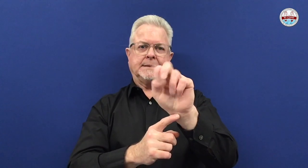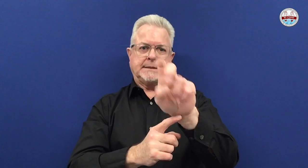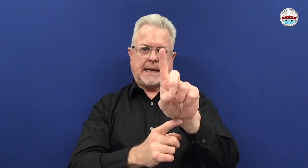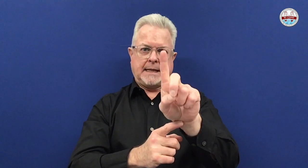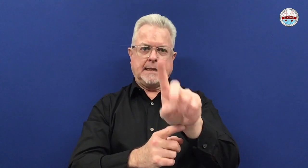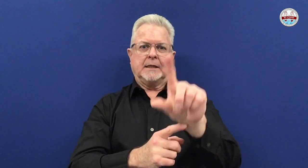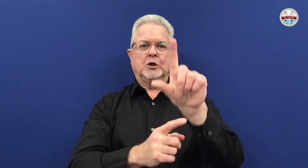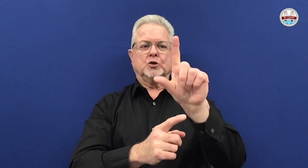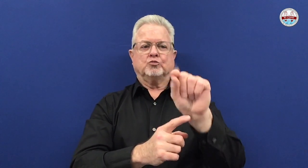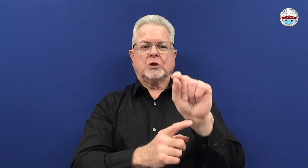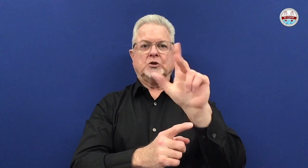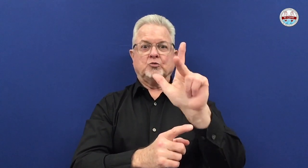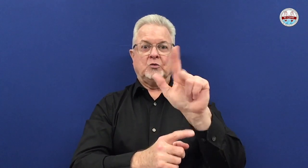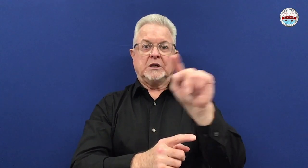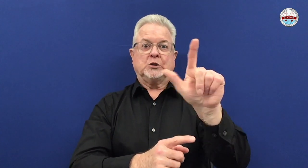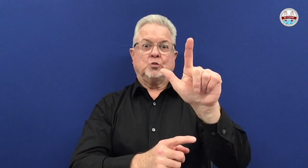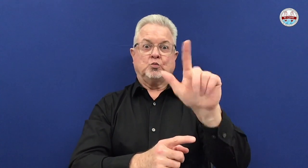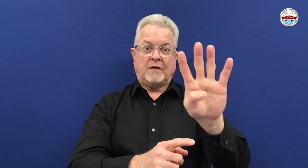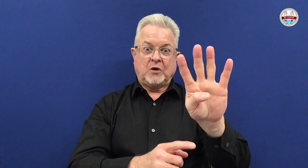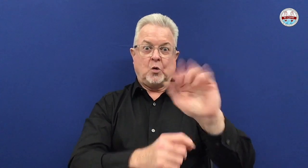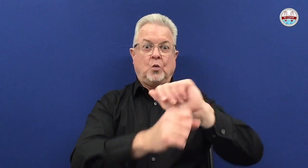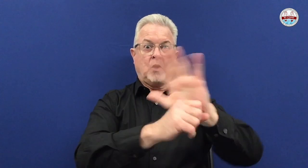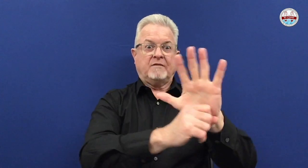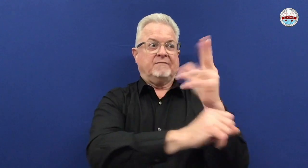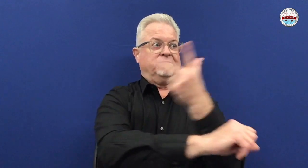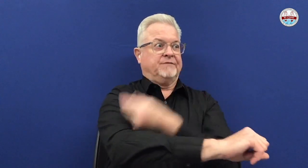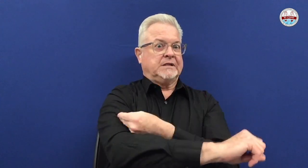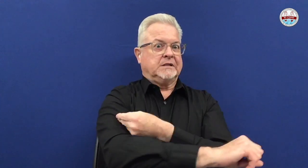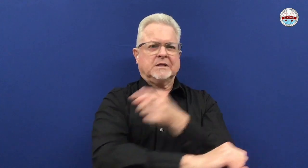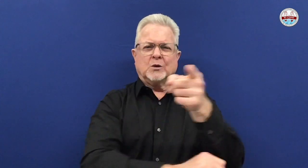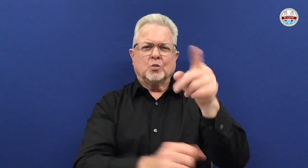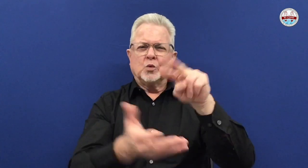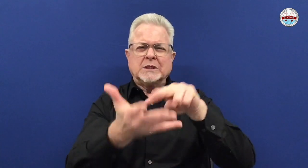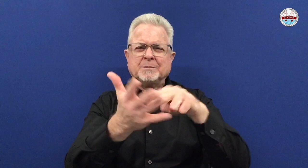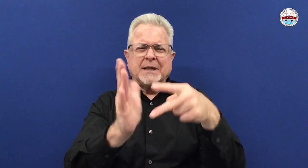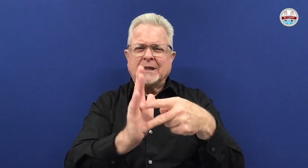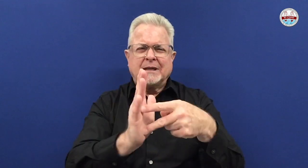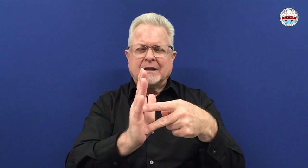Let me talk a little bit about what we mean by updated 23-24 vaccine.